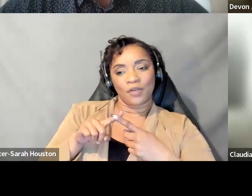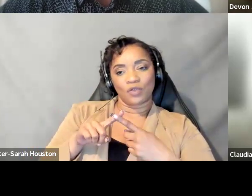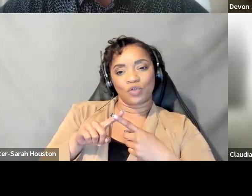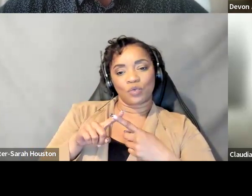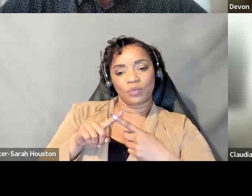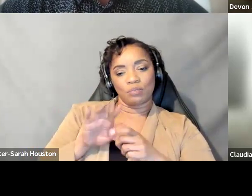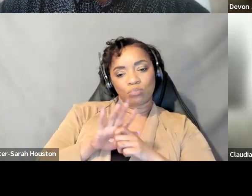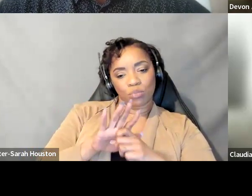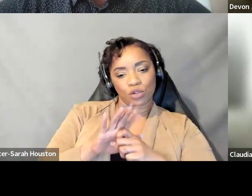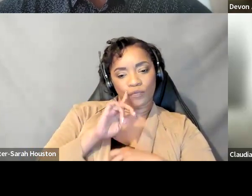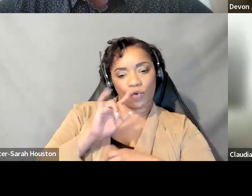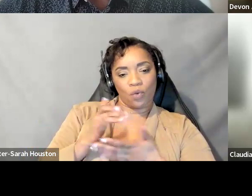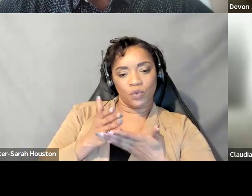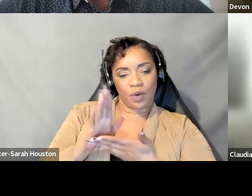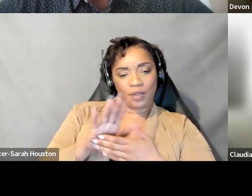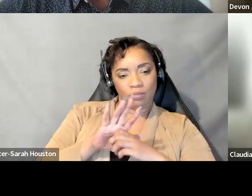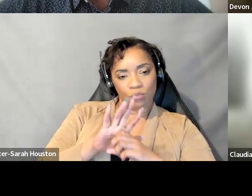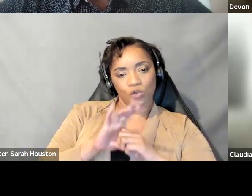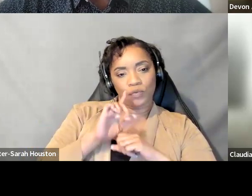those protections.